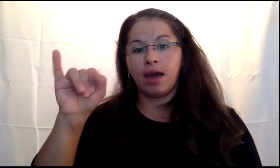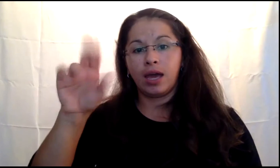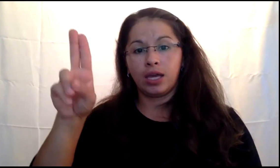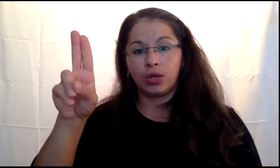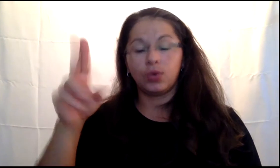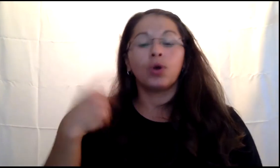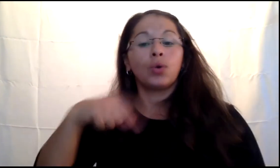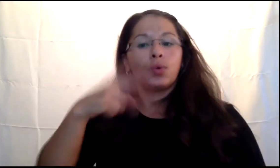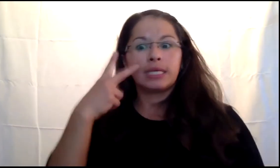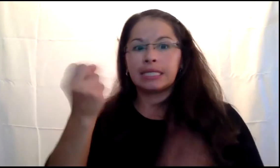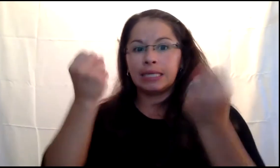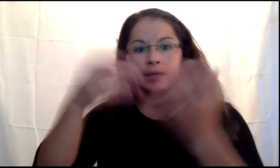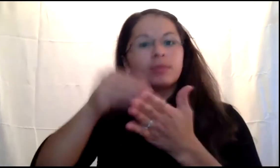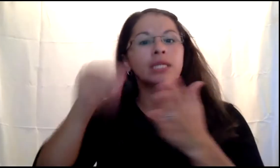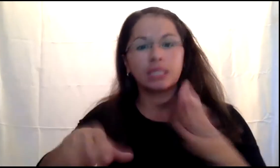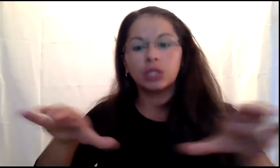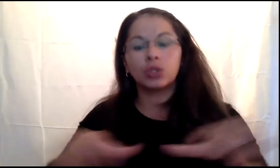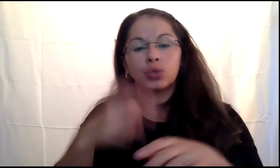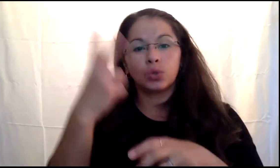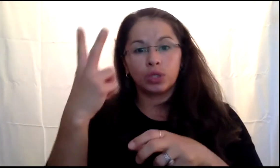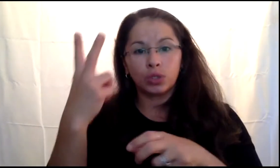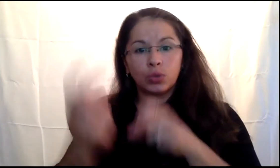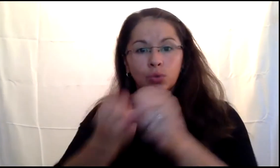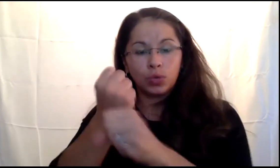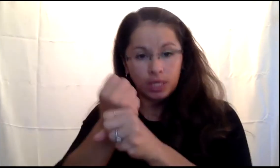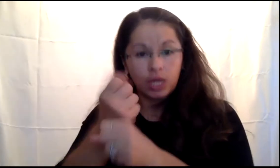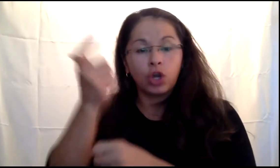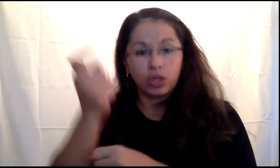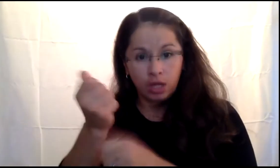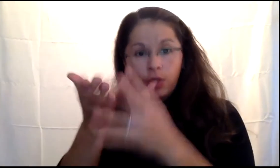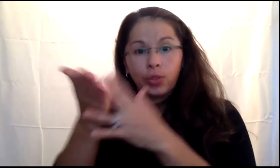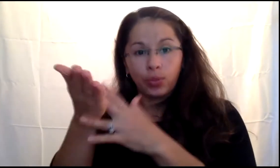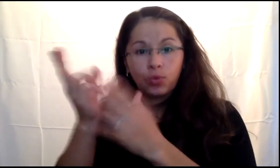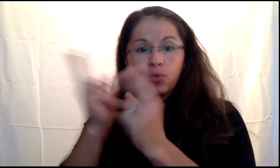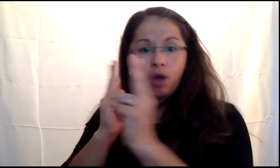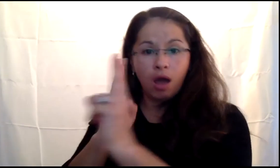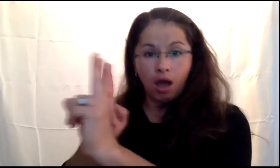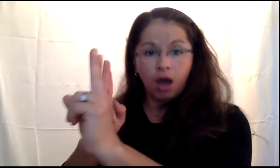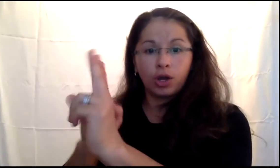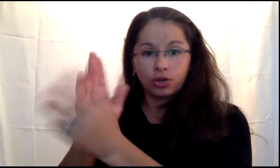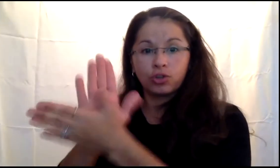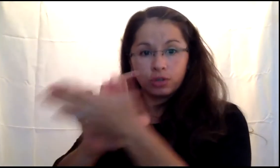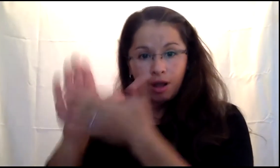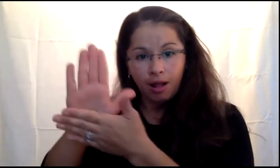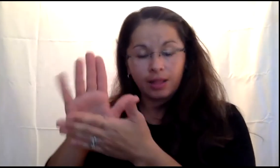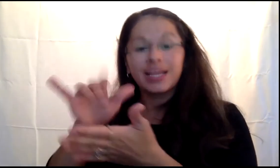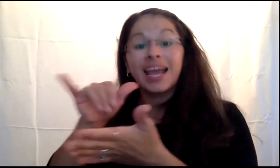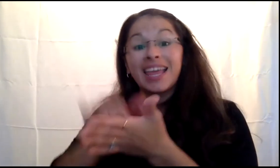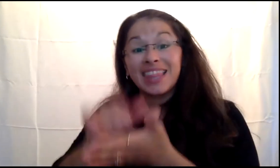2-year scholarship at Miami-Dade through the Honors College, which then actually guarantees a student a spot in the Honors College